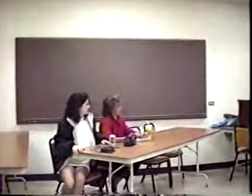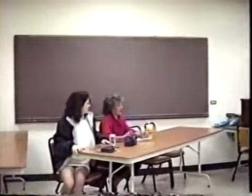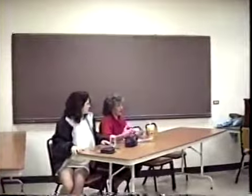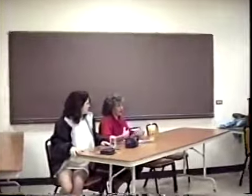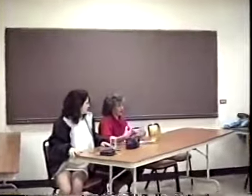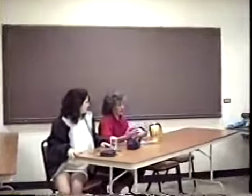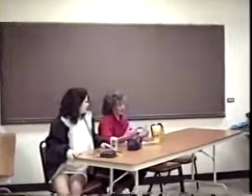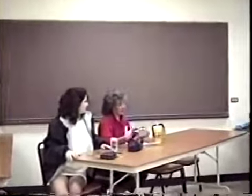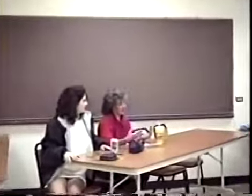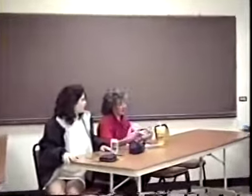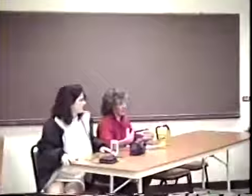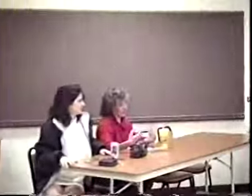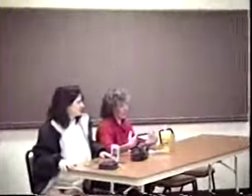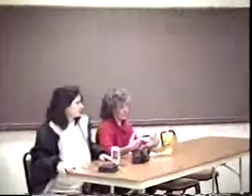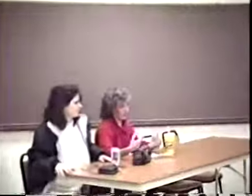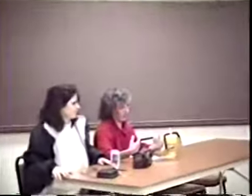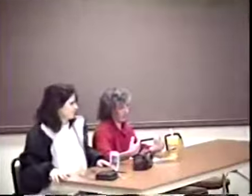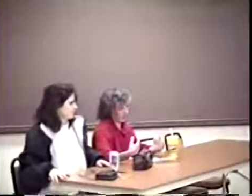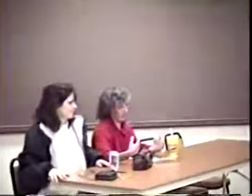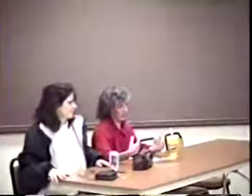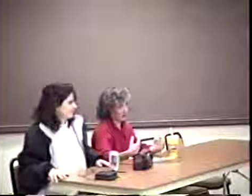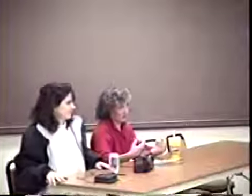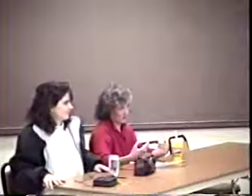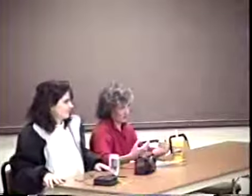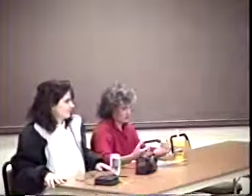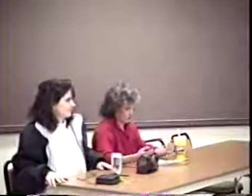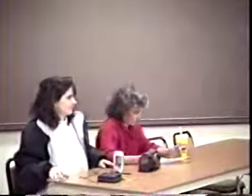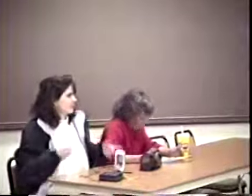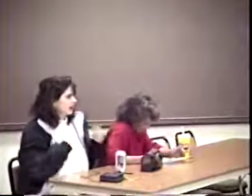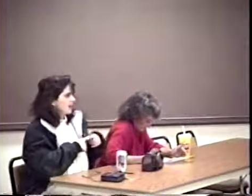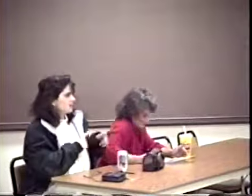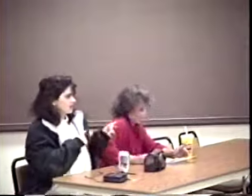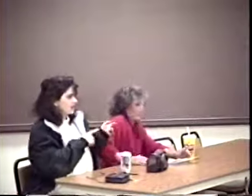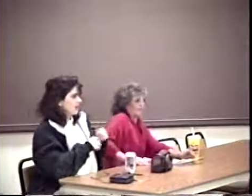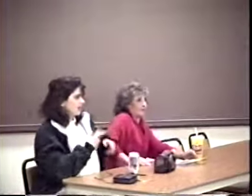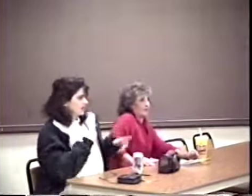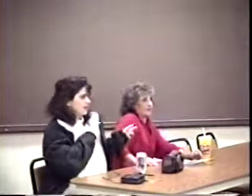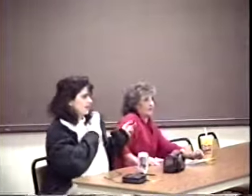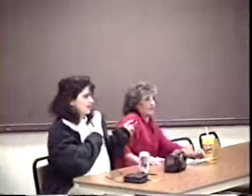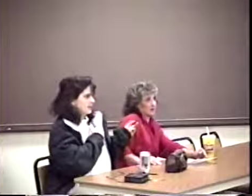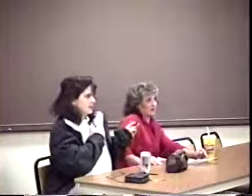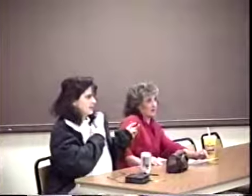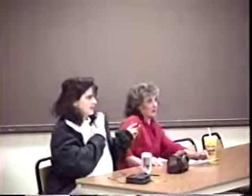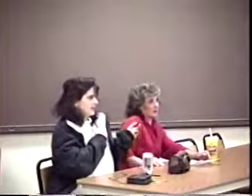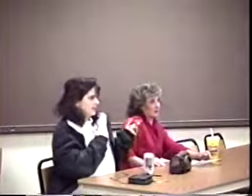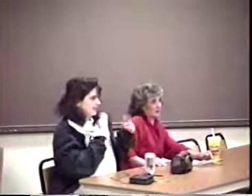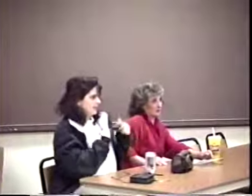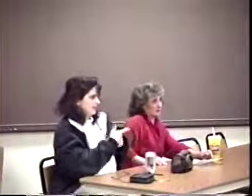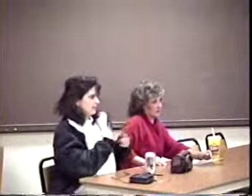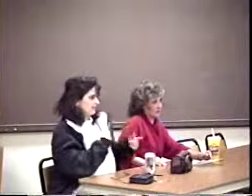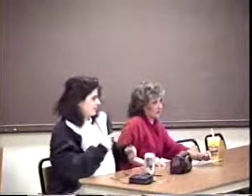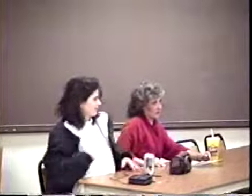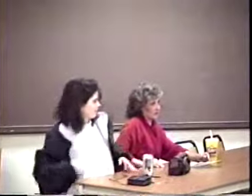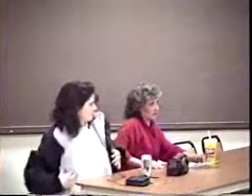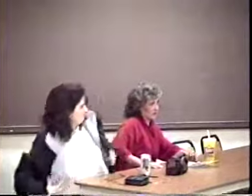We did this in a conversation back and forth. Is that Great, okay? fine, great. She talks and I say what she's saying. Okay, get up right there